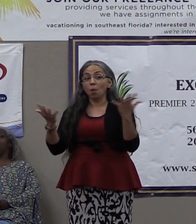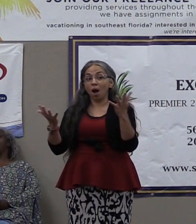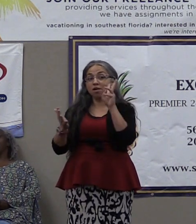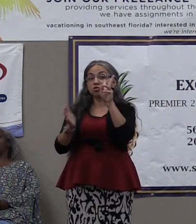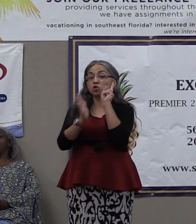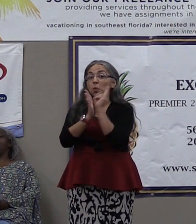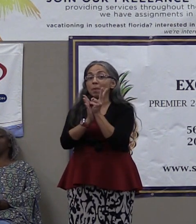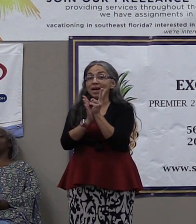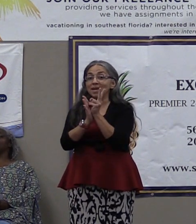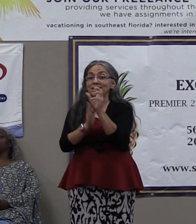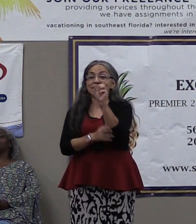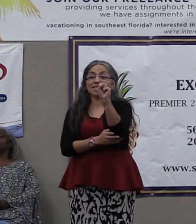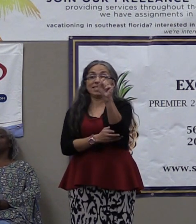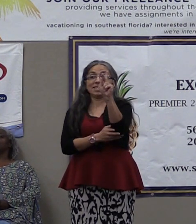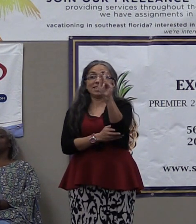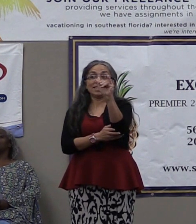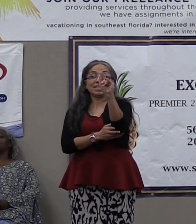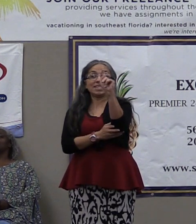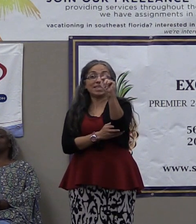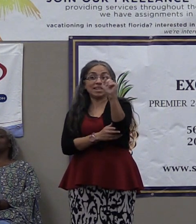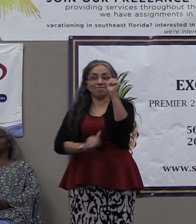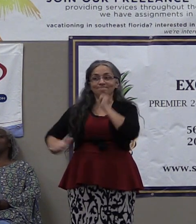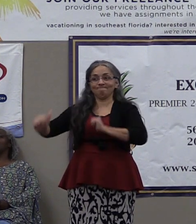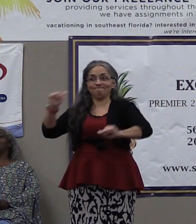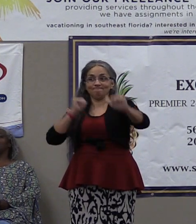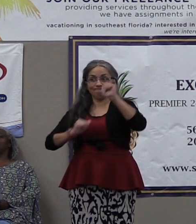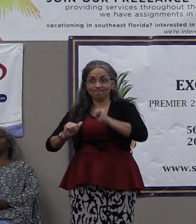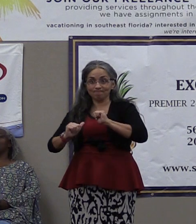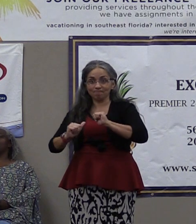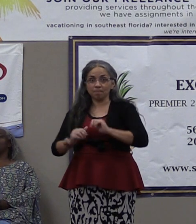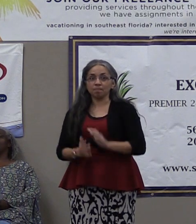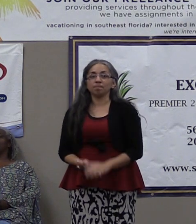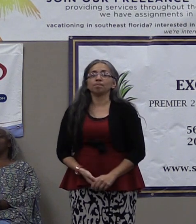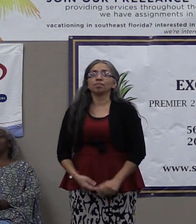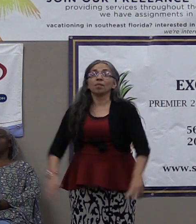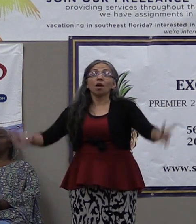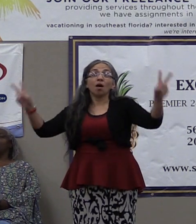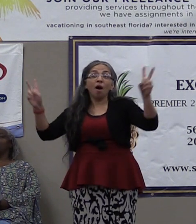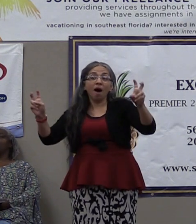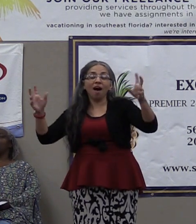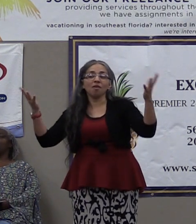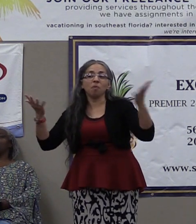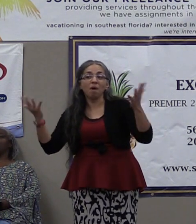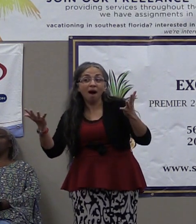We are going to do a 2-minute skit.